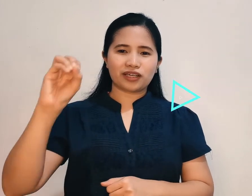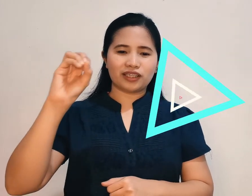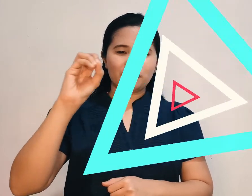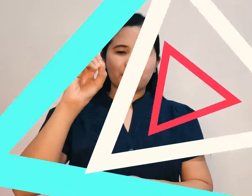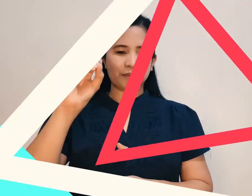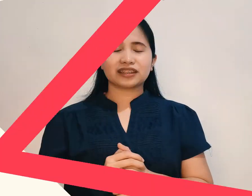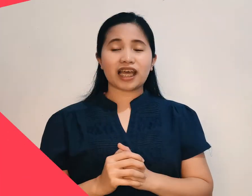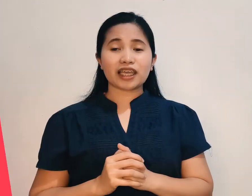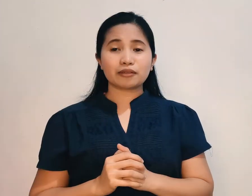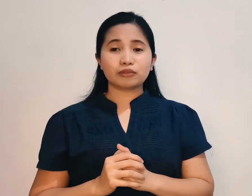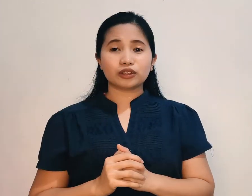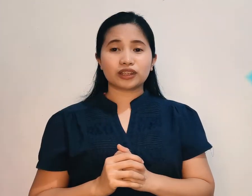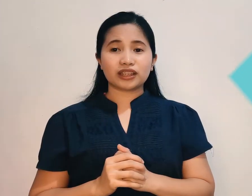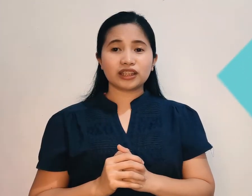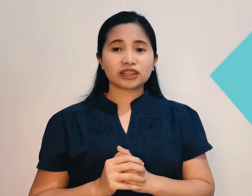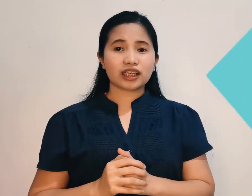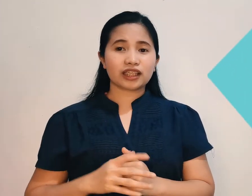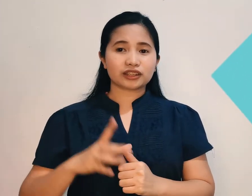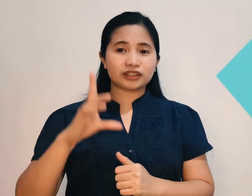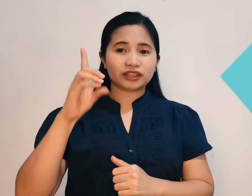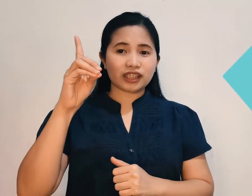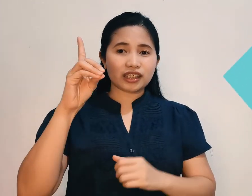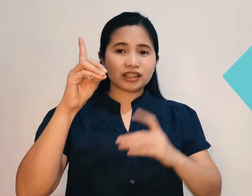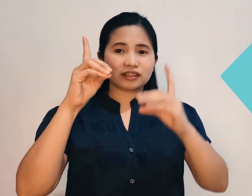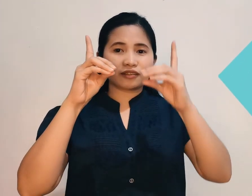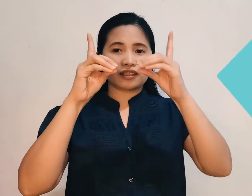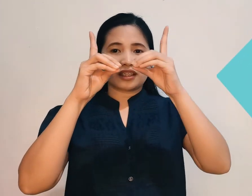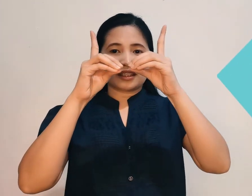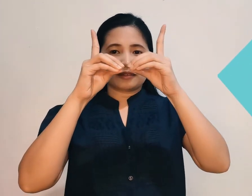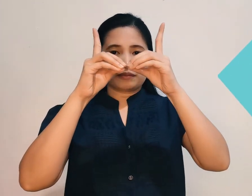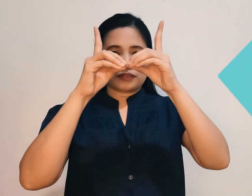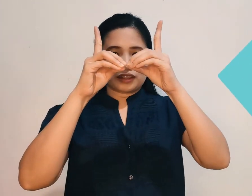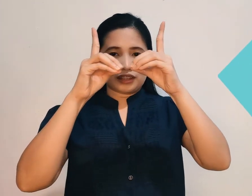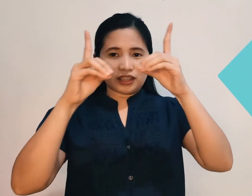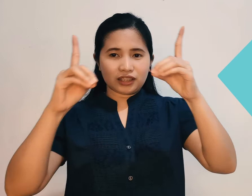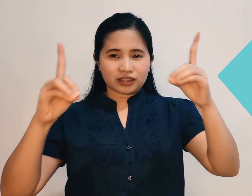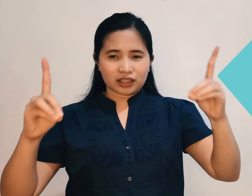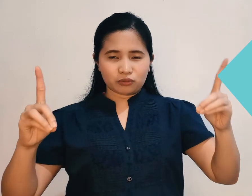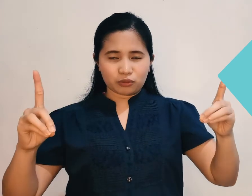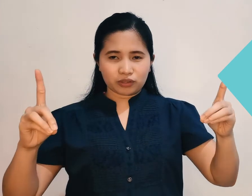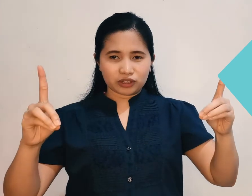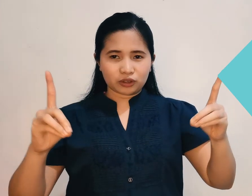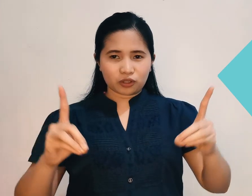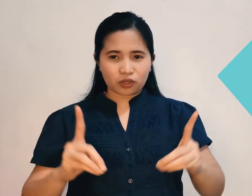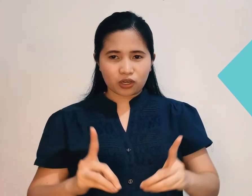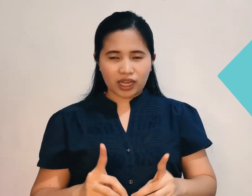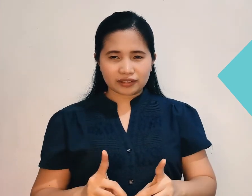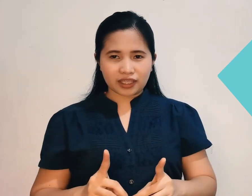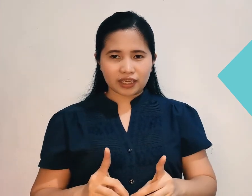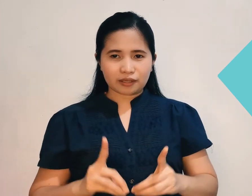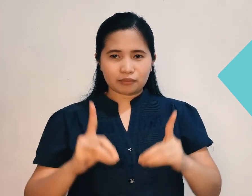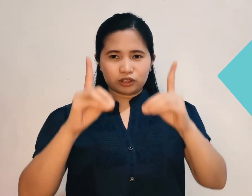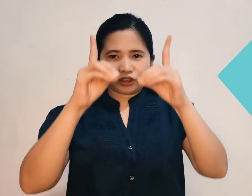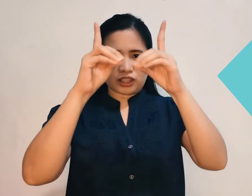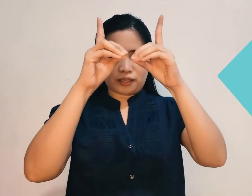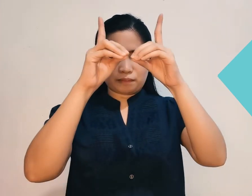Oval. Next is diamond. Initial letter D. D. Then we will draw a diamond shape.